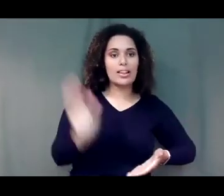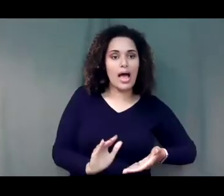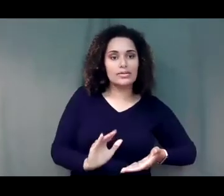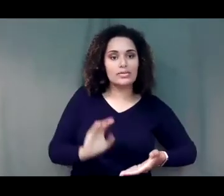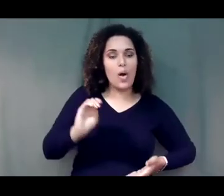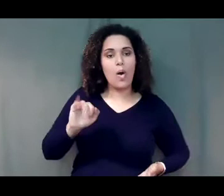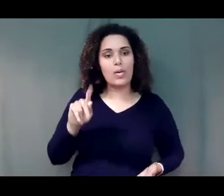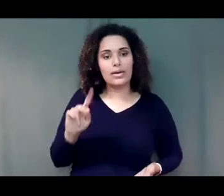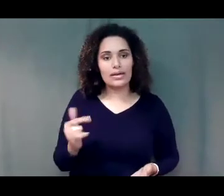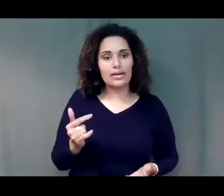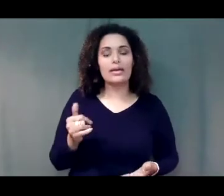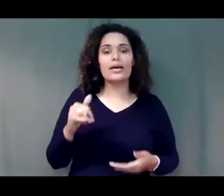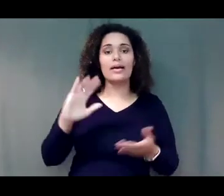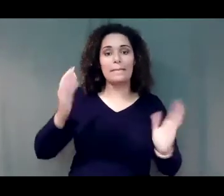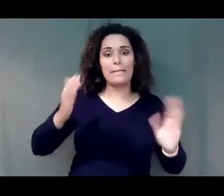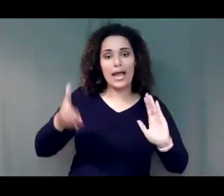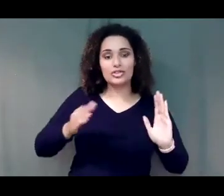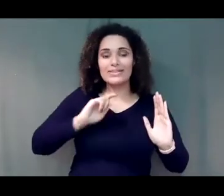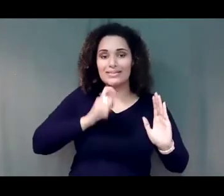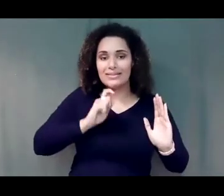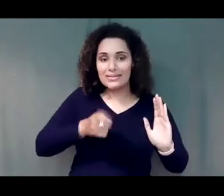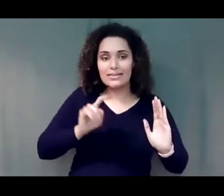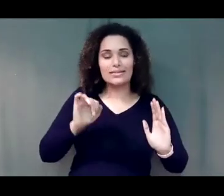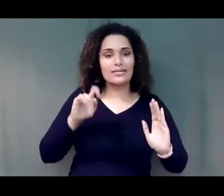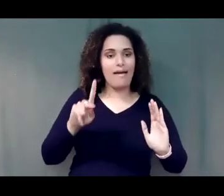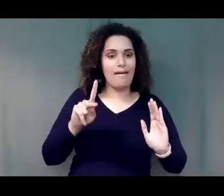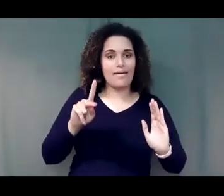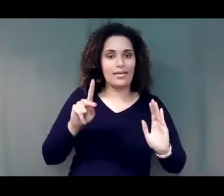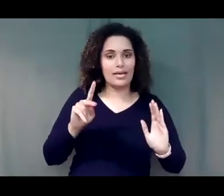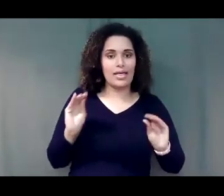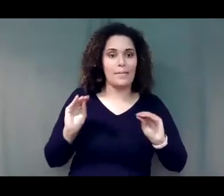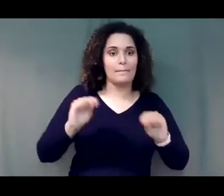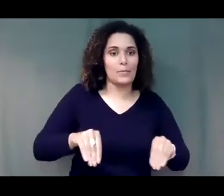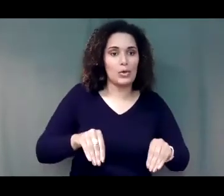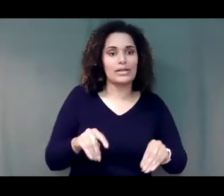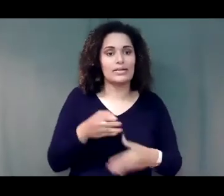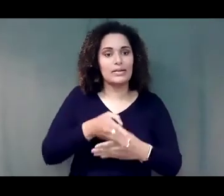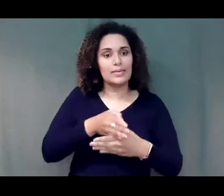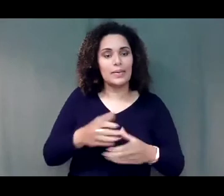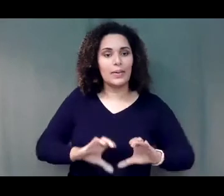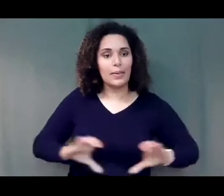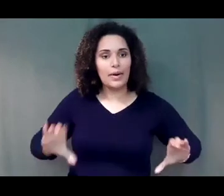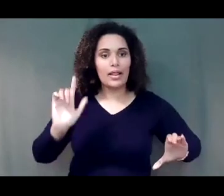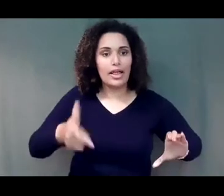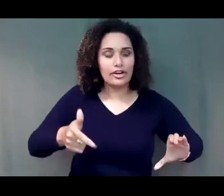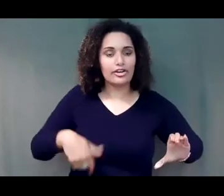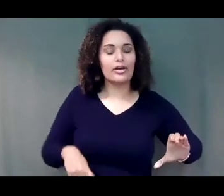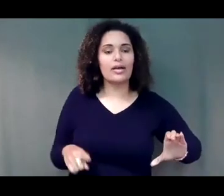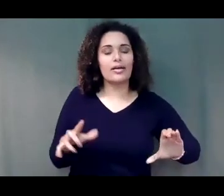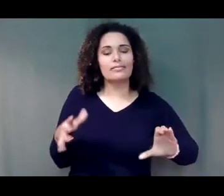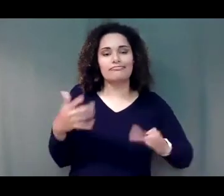you fermented it in a steel tank and then put it in barrel. There's something about that fermentation process that absorbs a lot of the